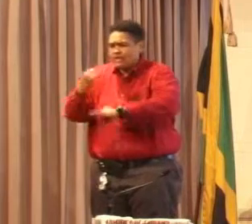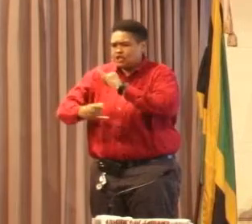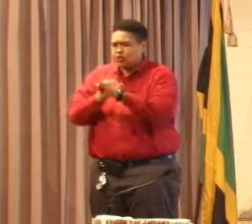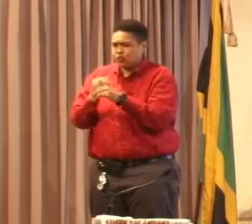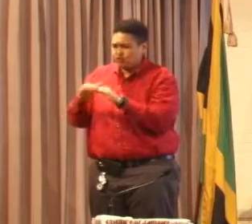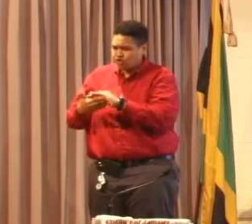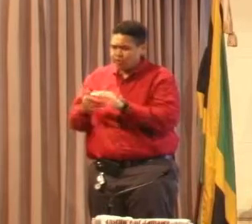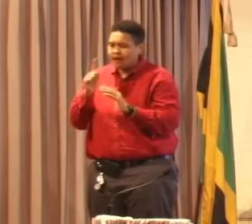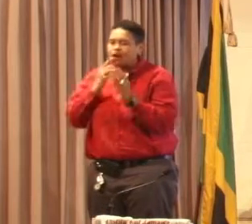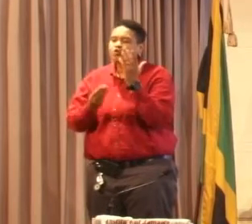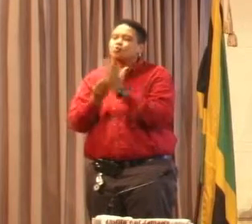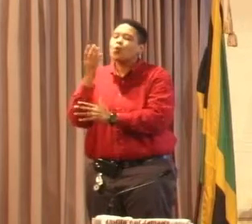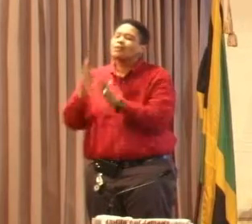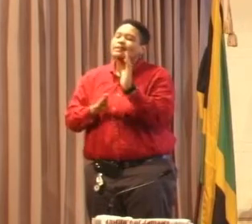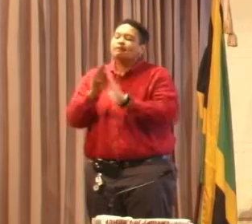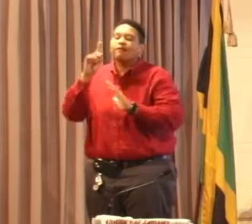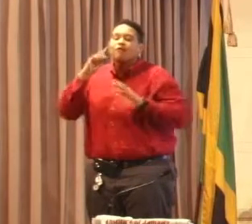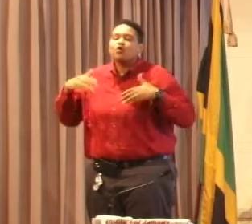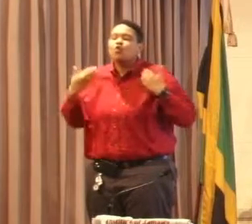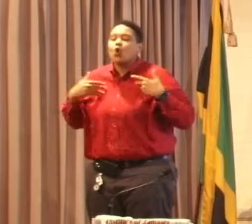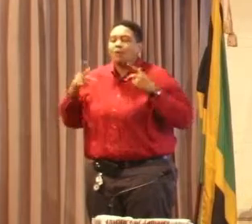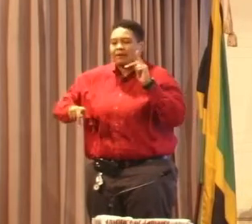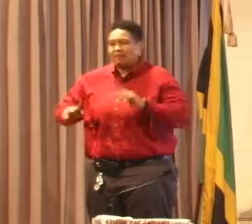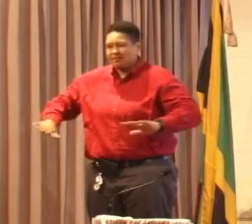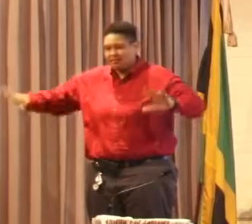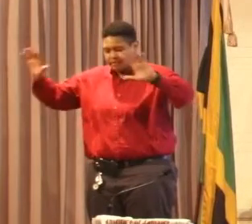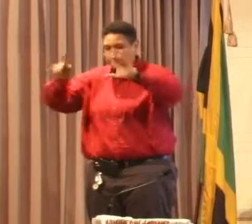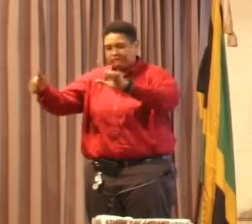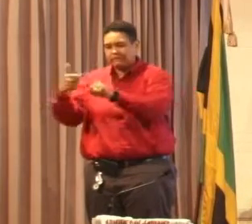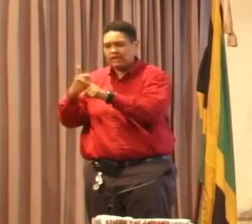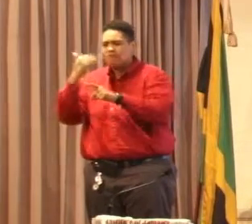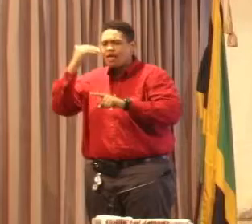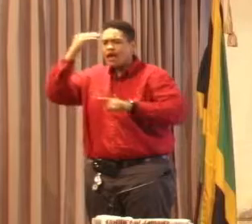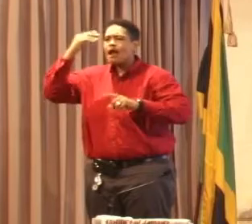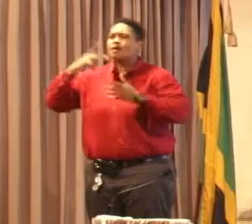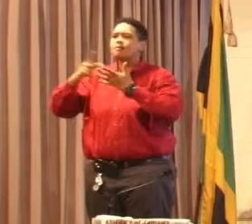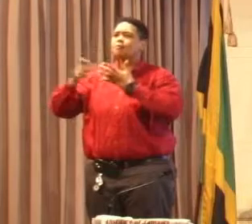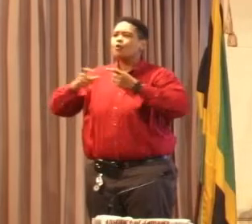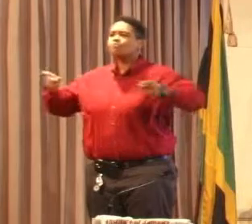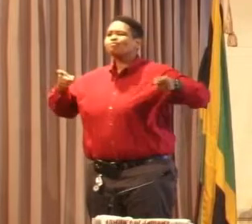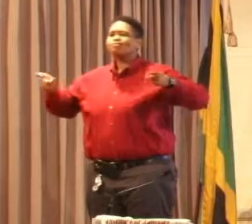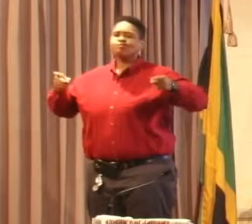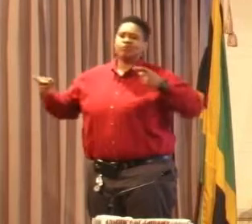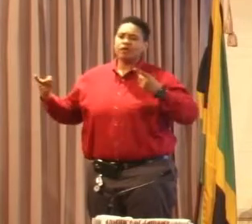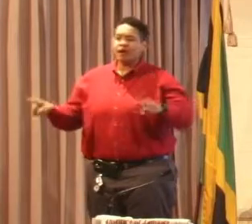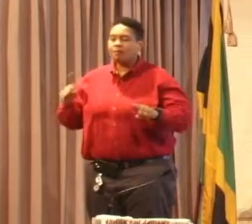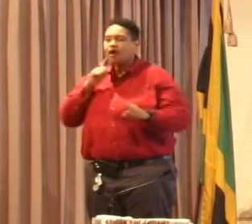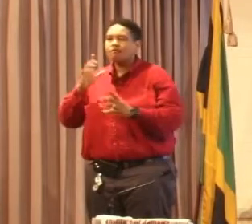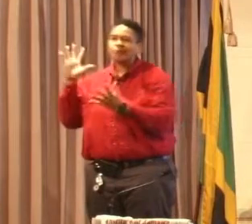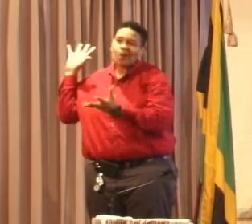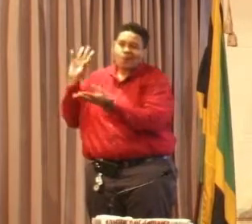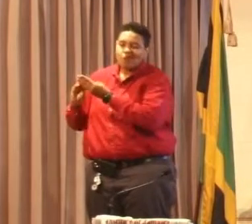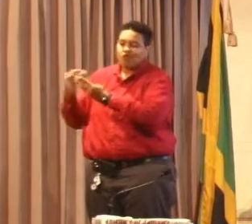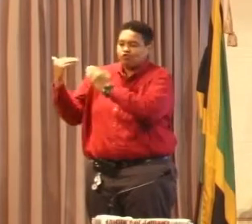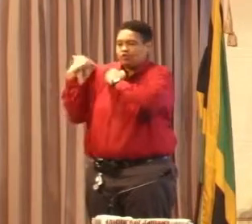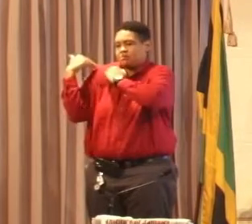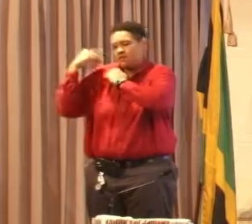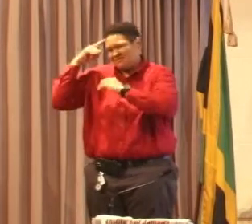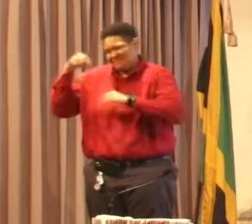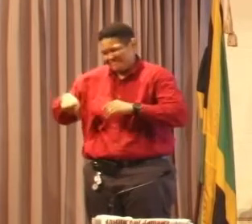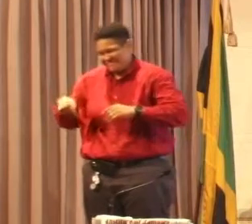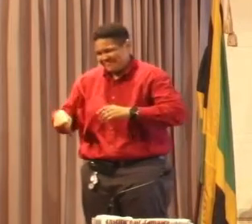and development of young persons. So she is head of the programs division and has overall responsibility for